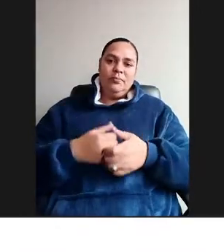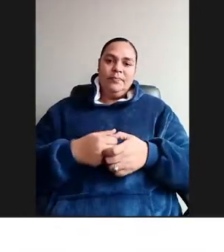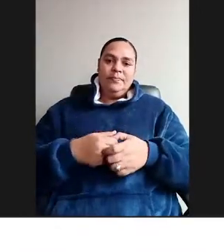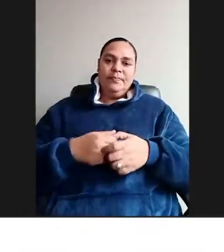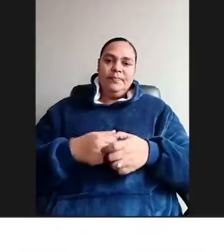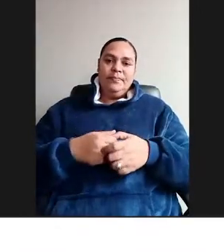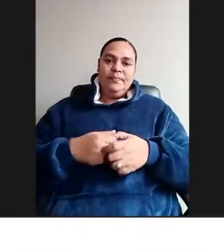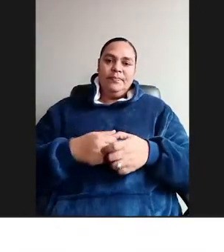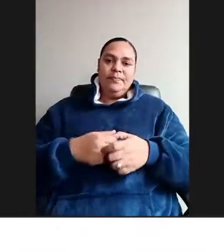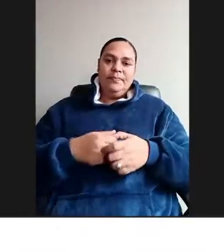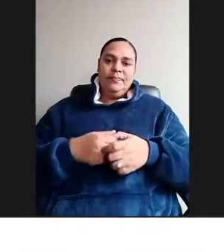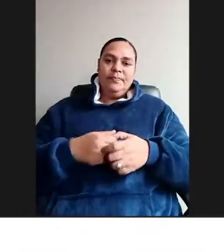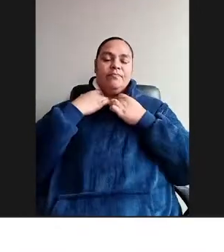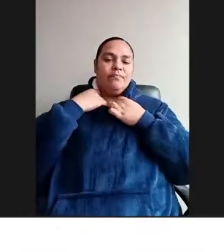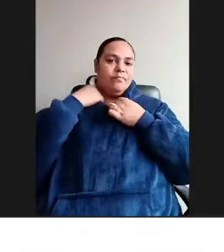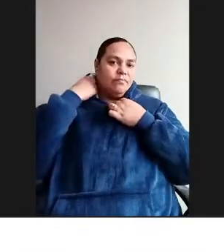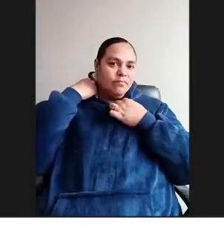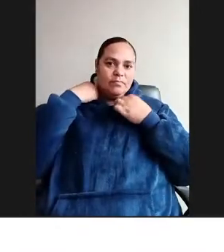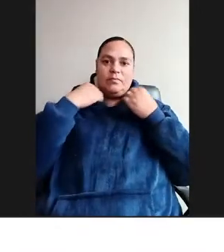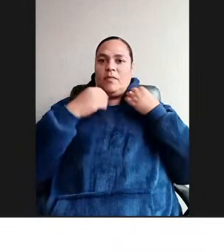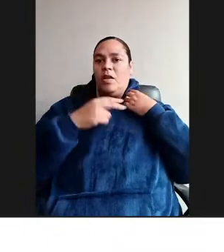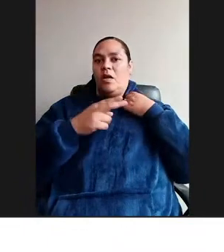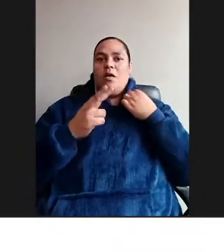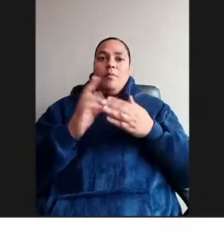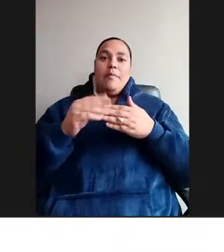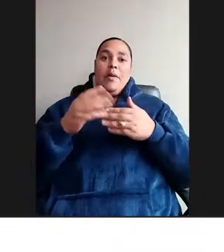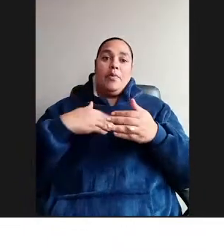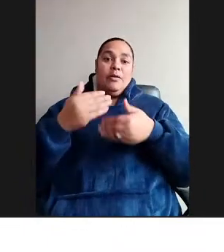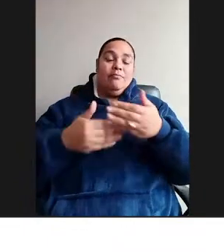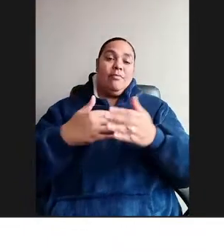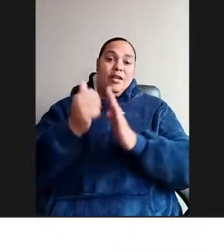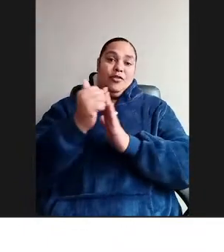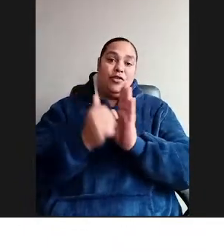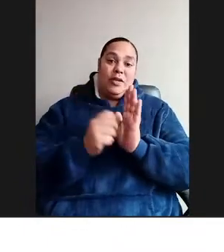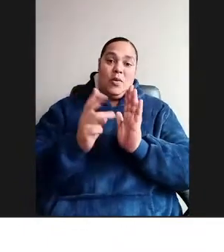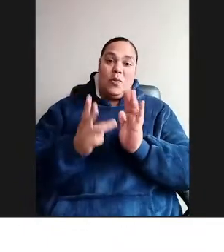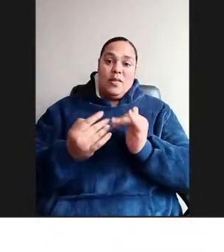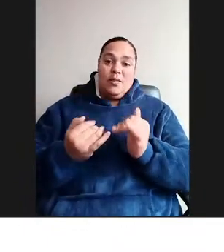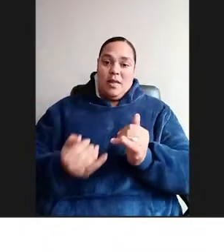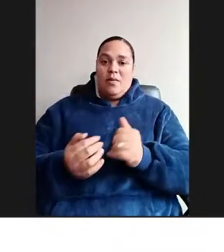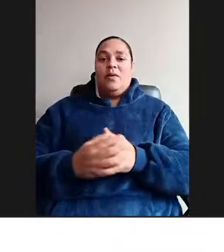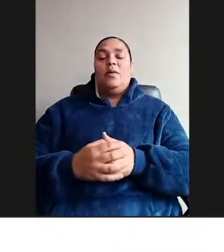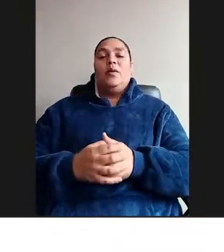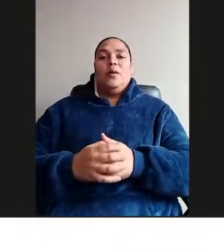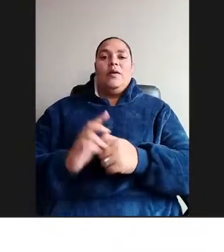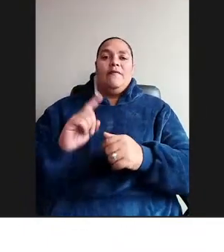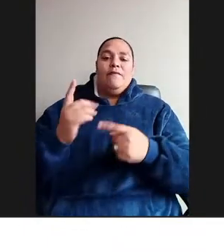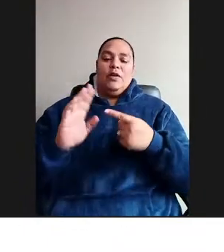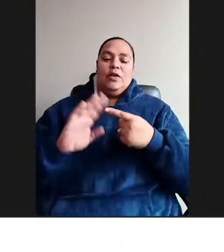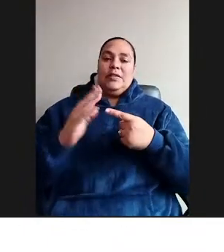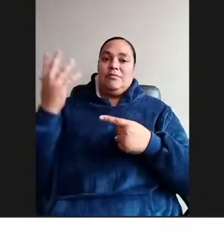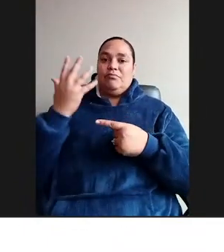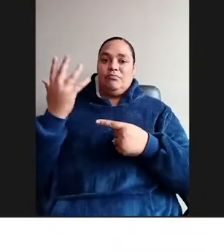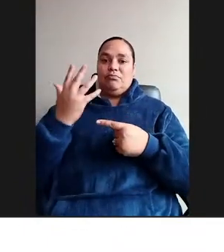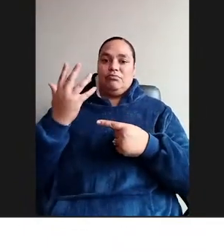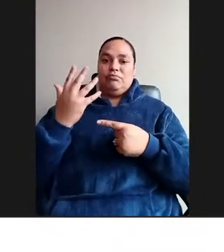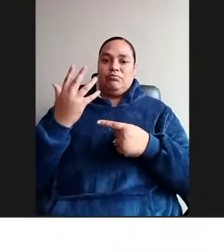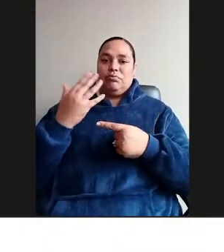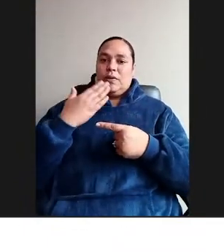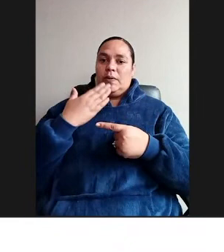Honourable members, we're going to move along with the agenda. The first presentation.